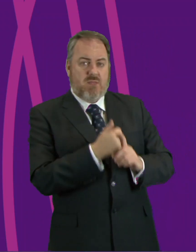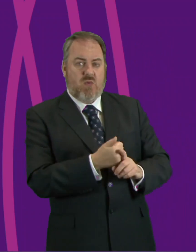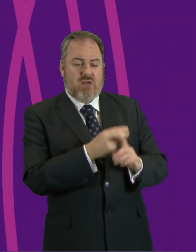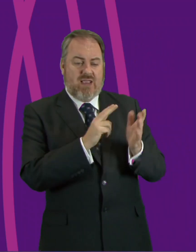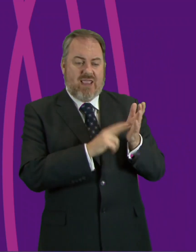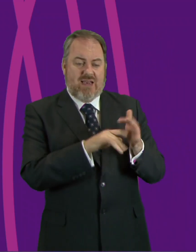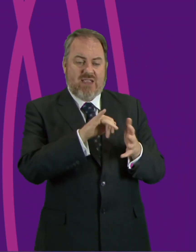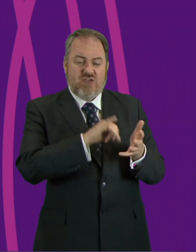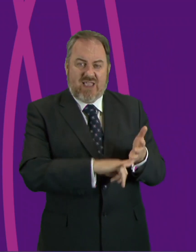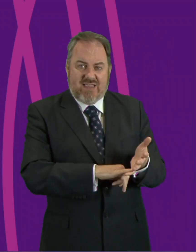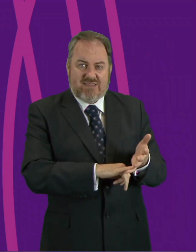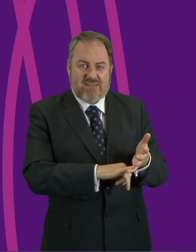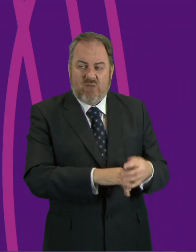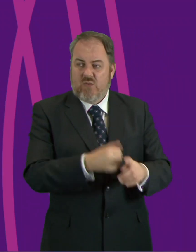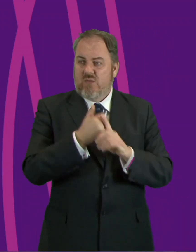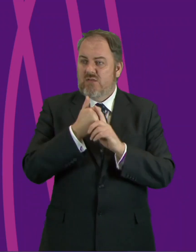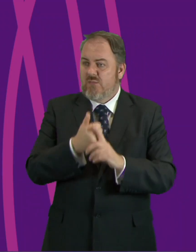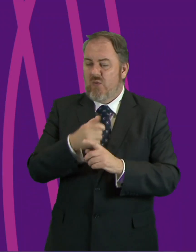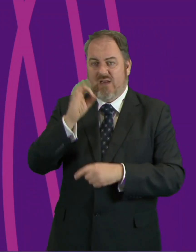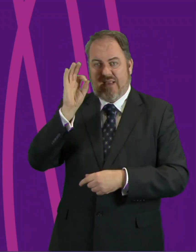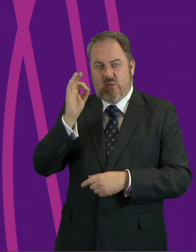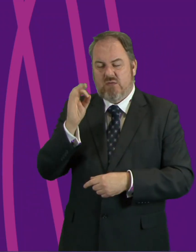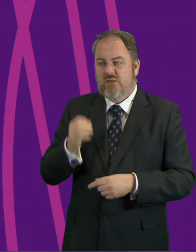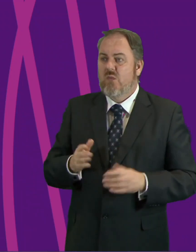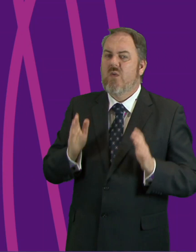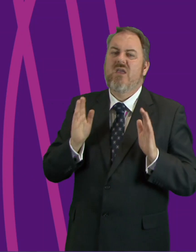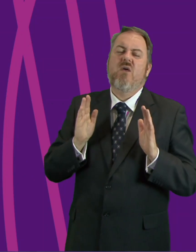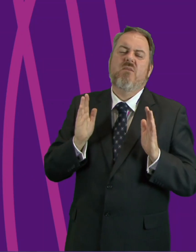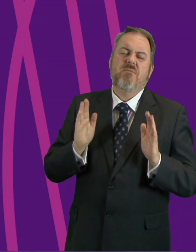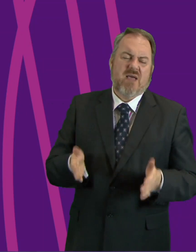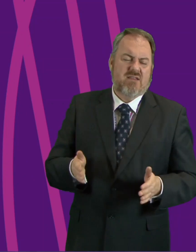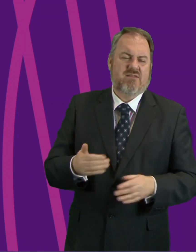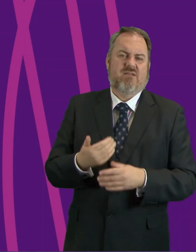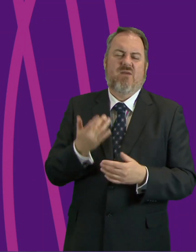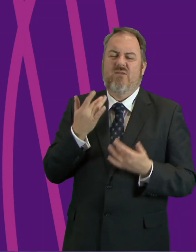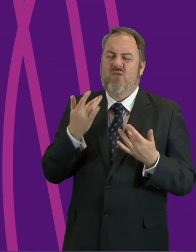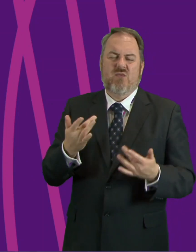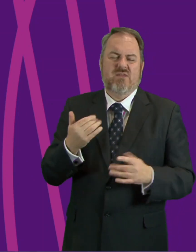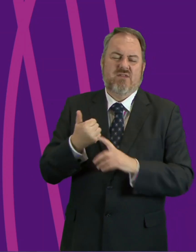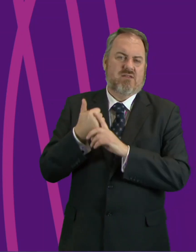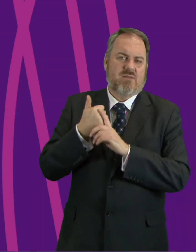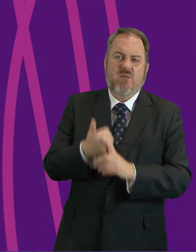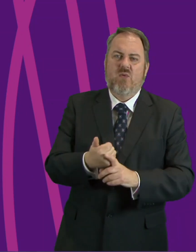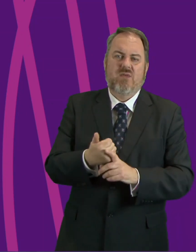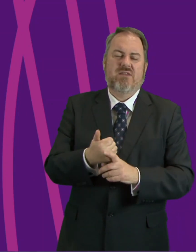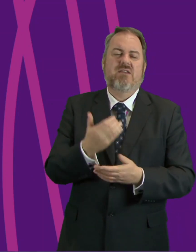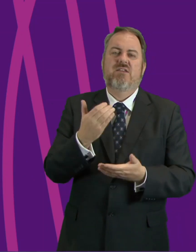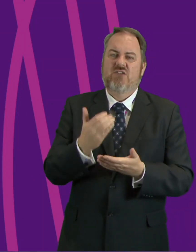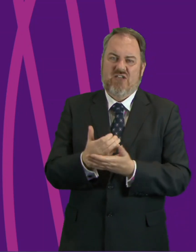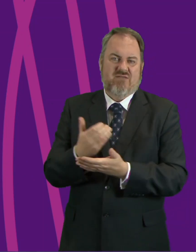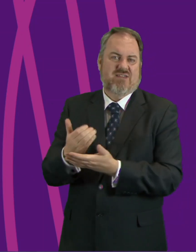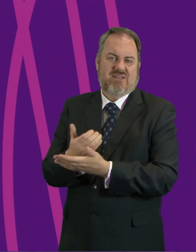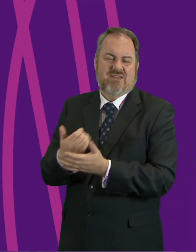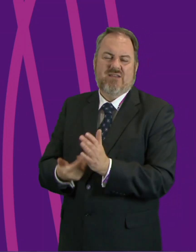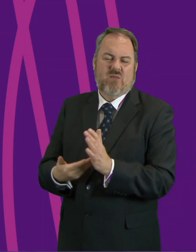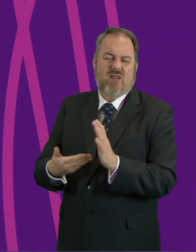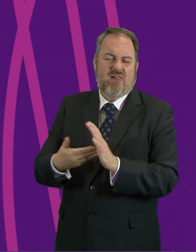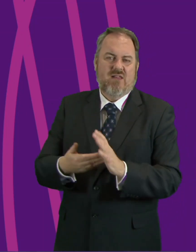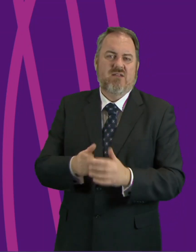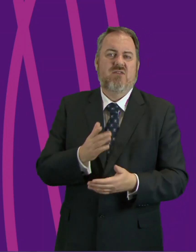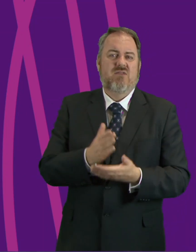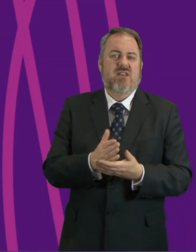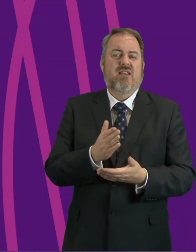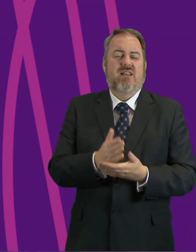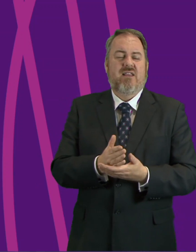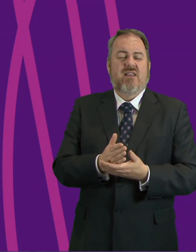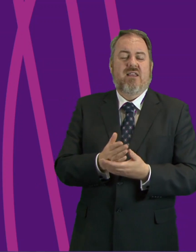local authorities, it's vital that we support the third sector. We've already made funding available to support the third sector. In the interest of time, I won't go through all of that,